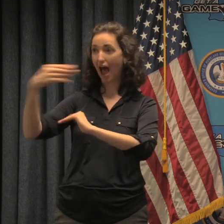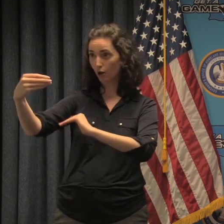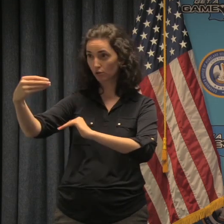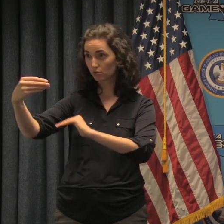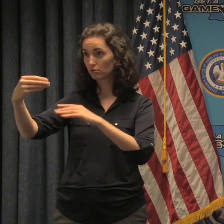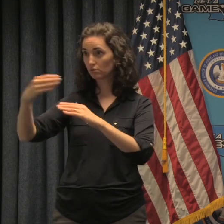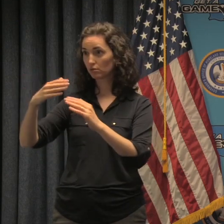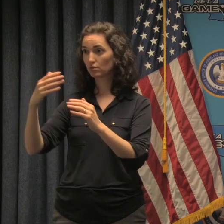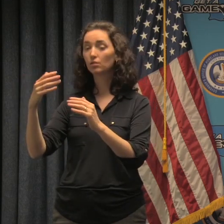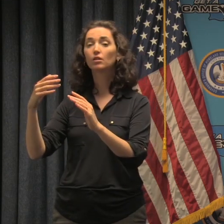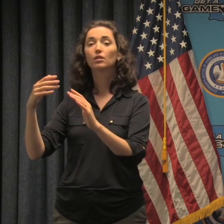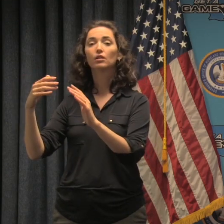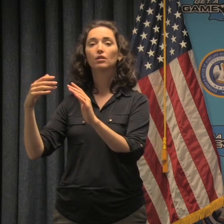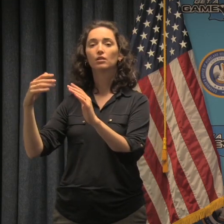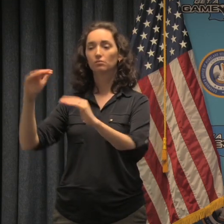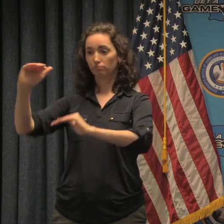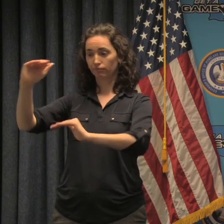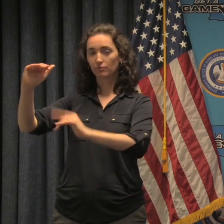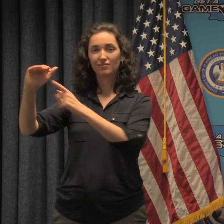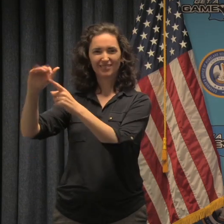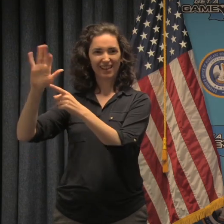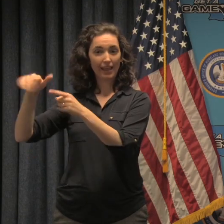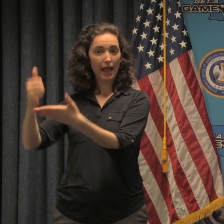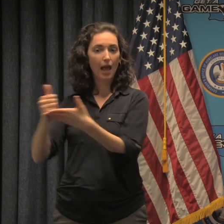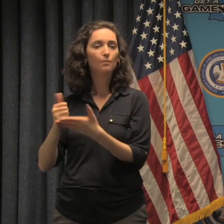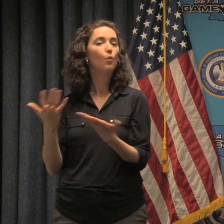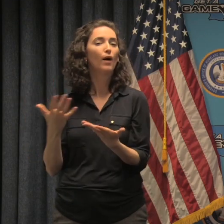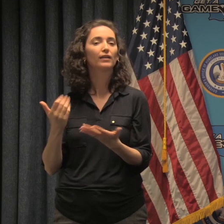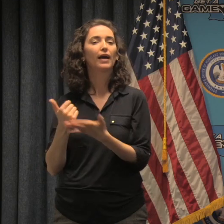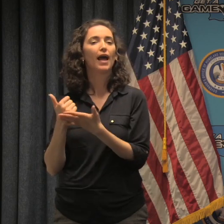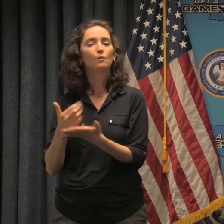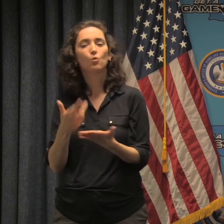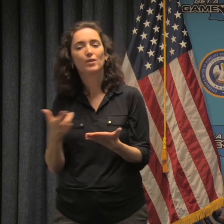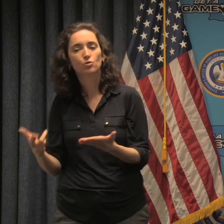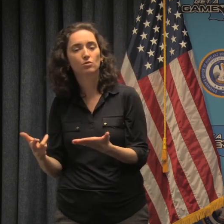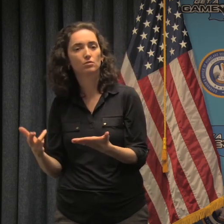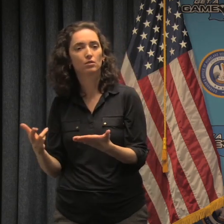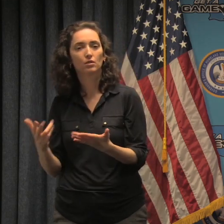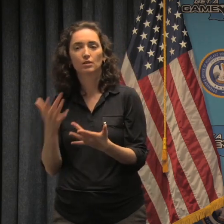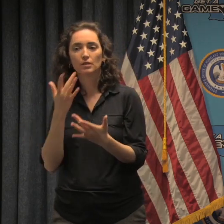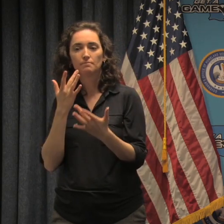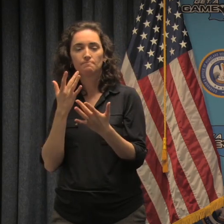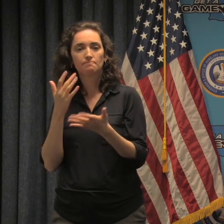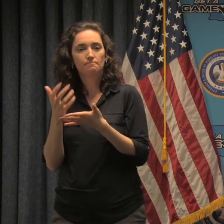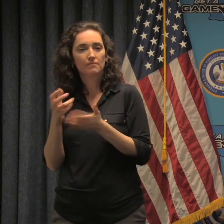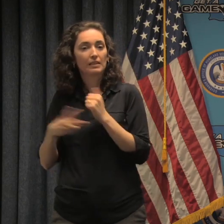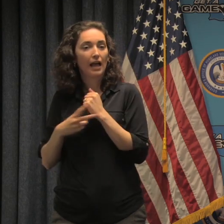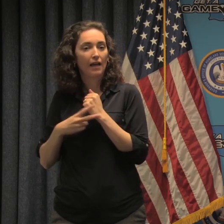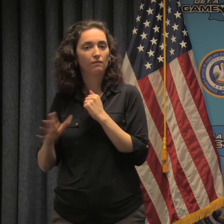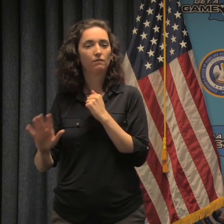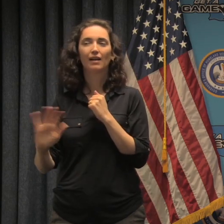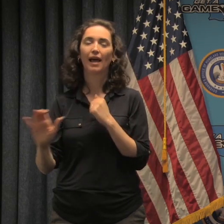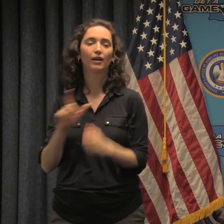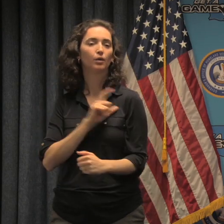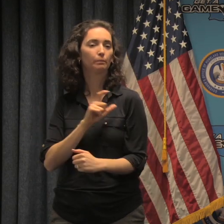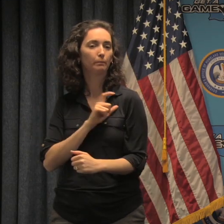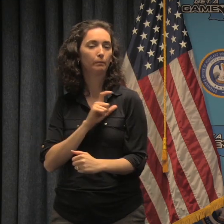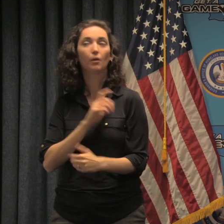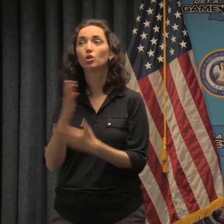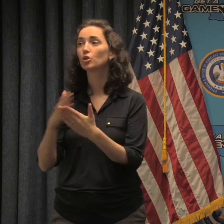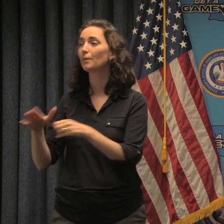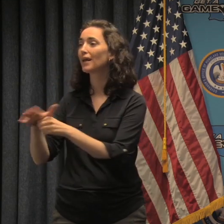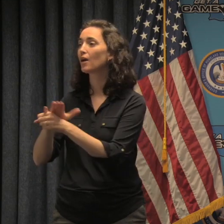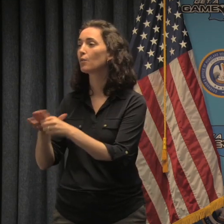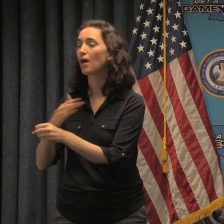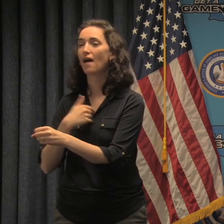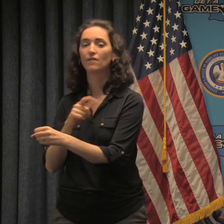level with respect to law enforcement. So maybe you have an overwhelmed law enforcement agency with a